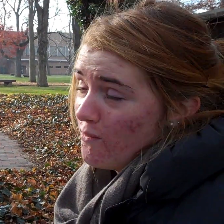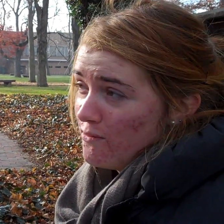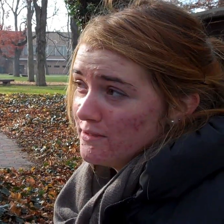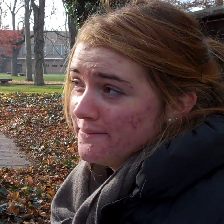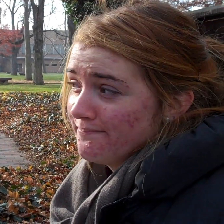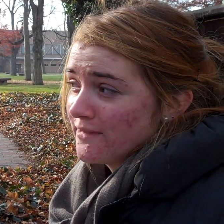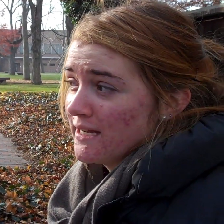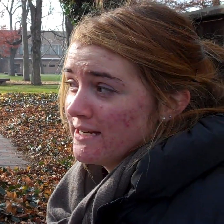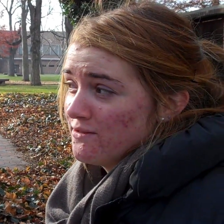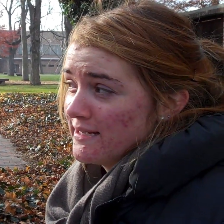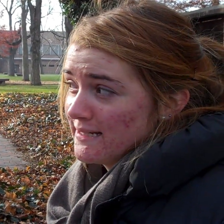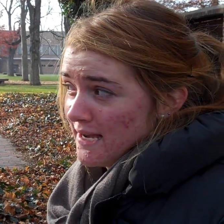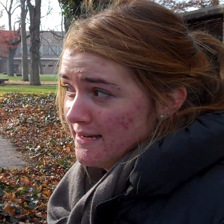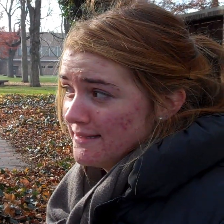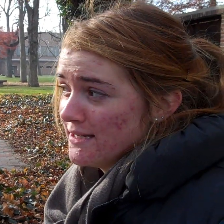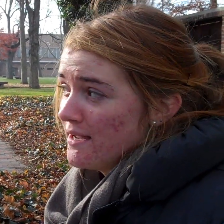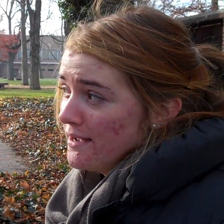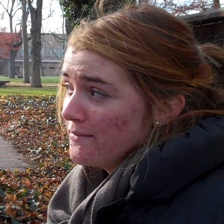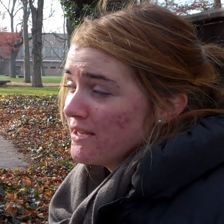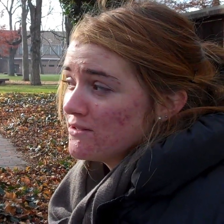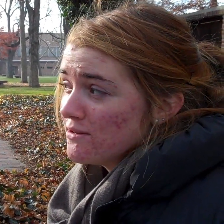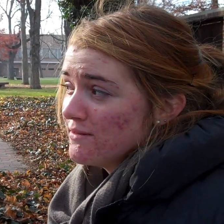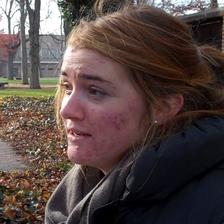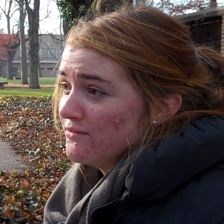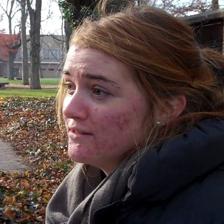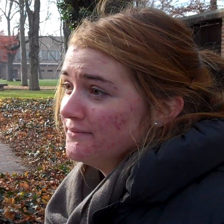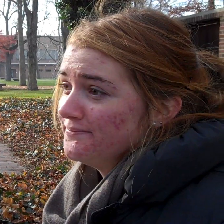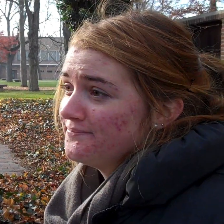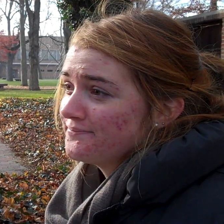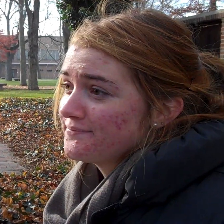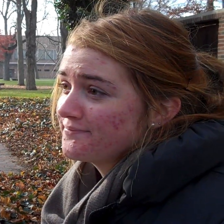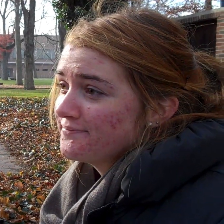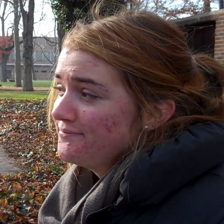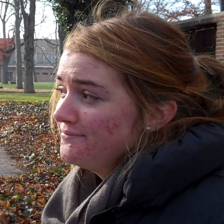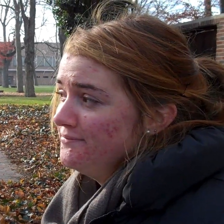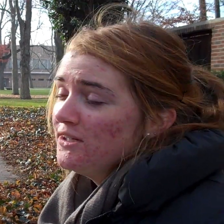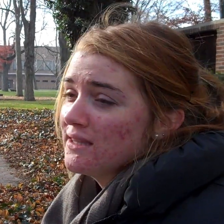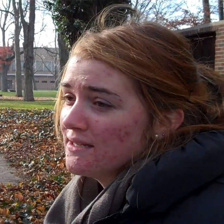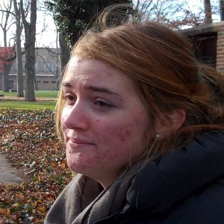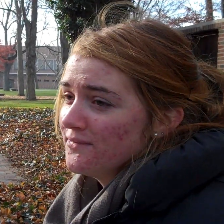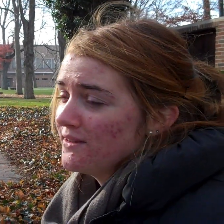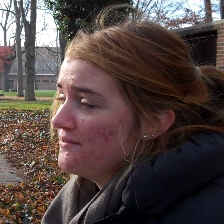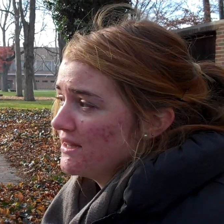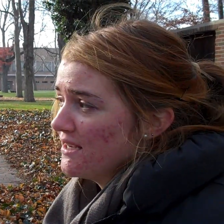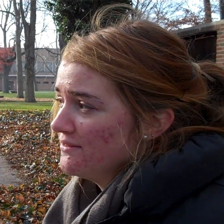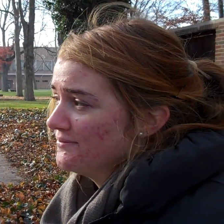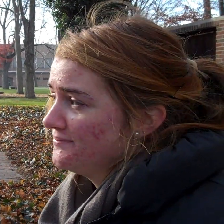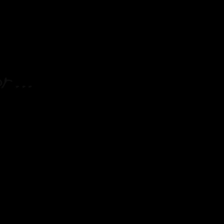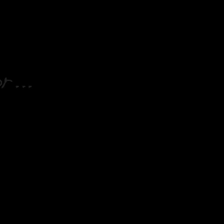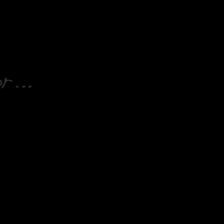cold and I don't like science. But they're so thankful. Look at them. They're loving life.